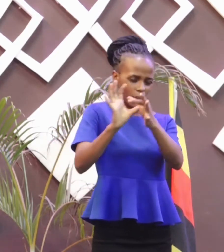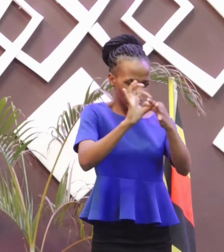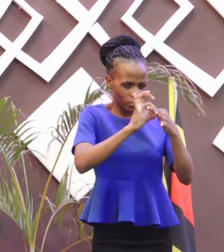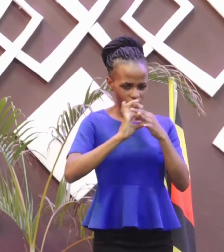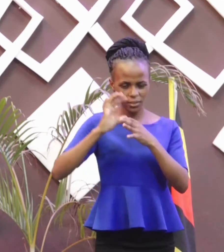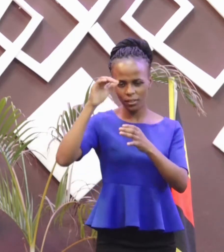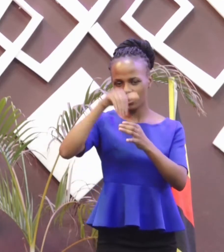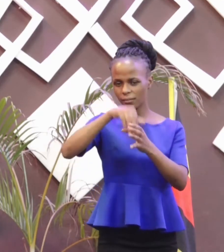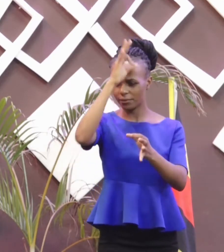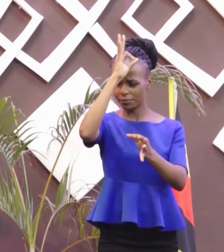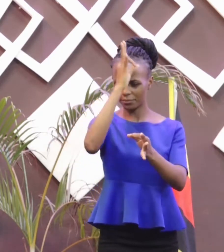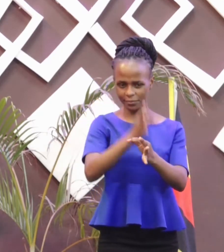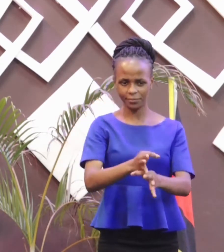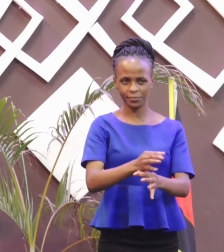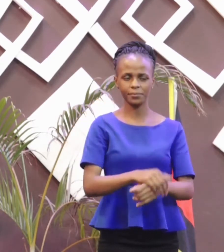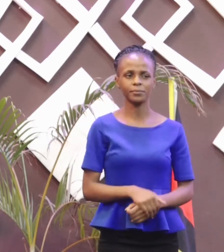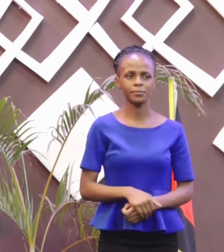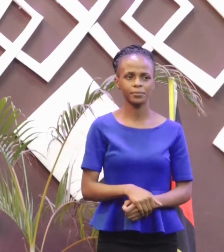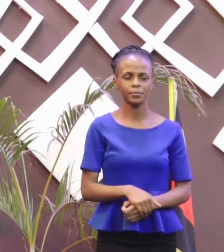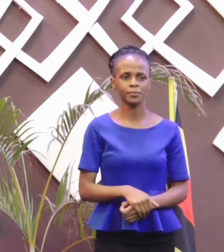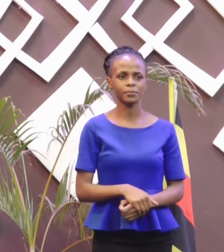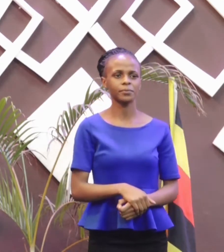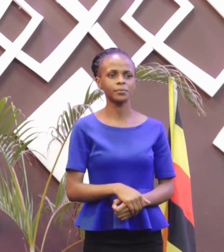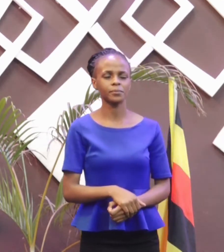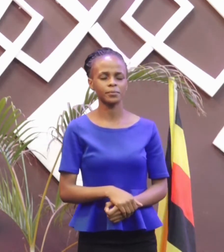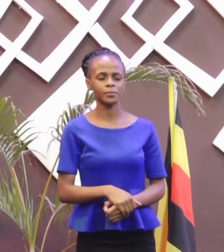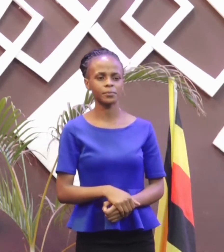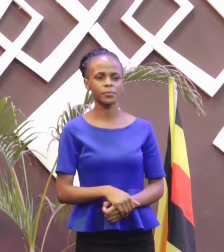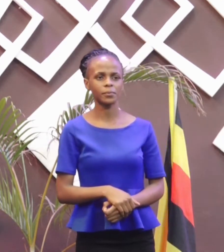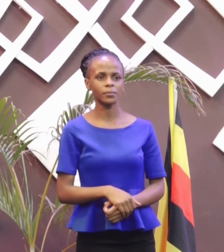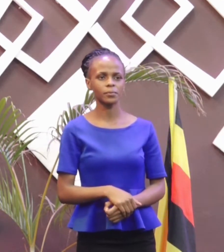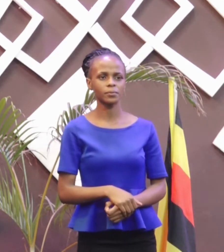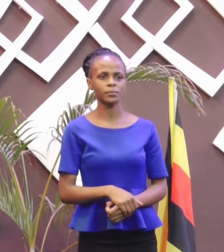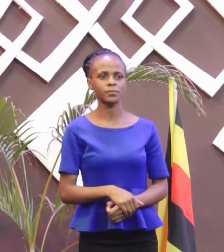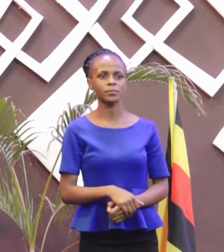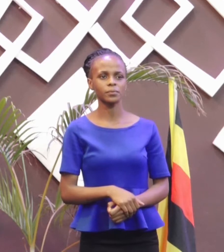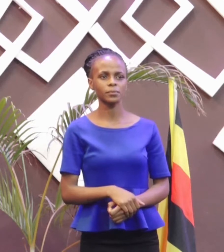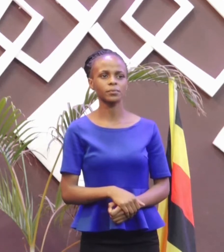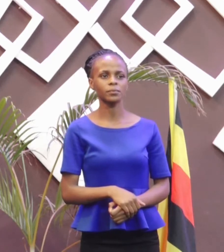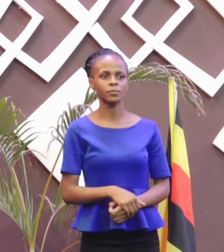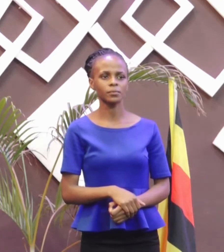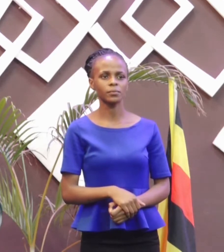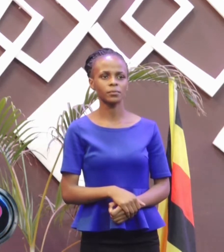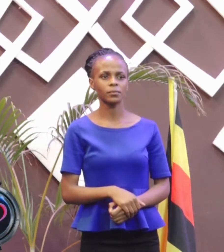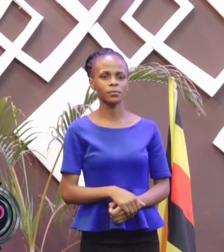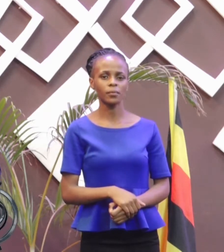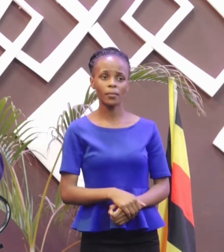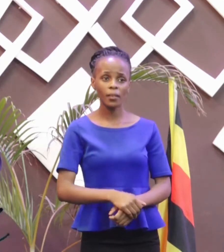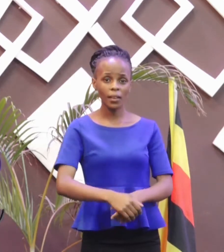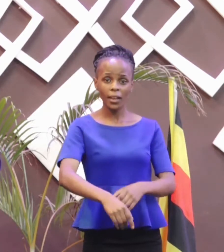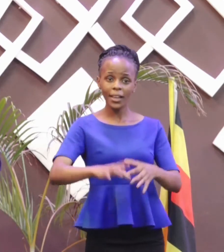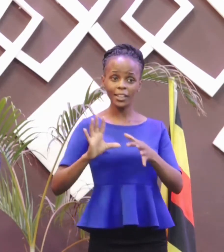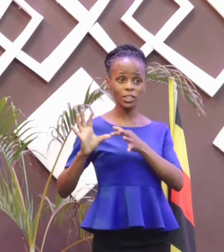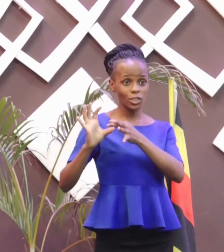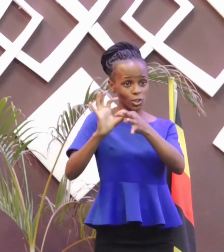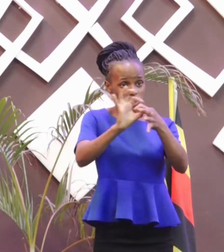kuno kulina okubanga kukolebwa paka nga tutuse ku ddaala nga tussa kimu mu Kristo.